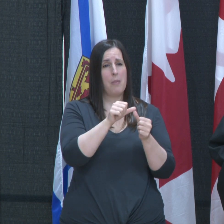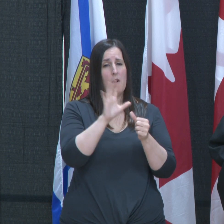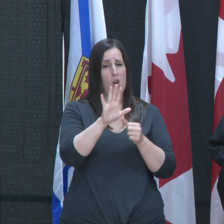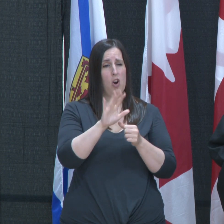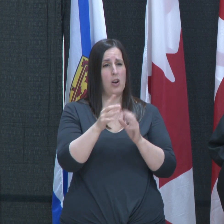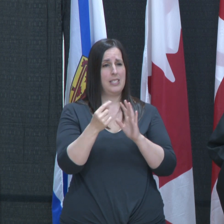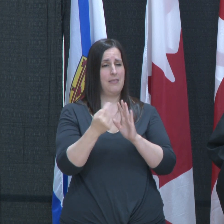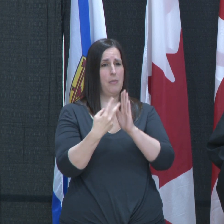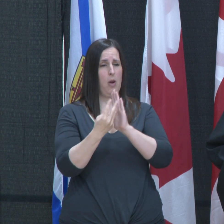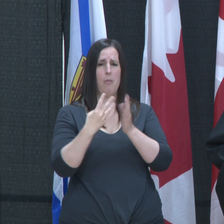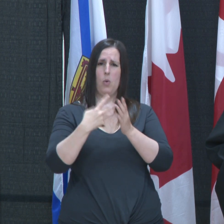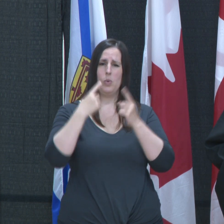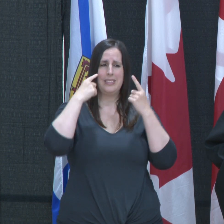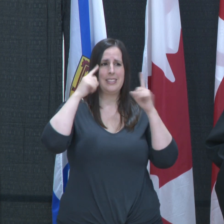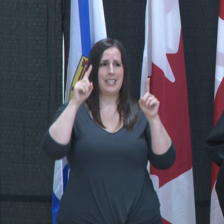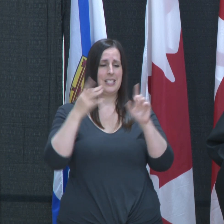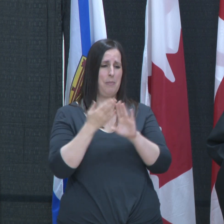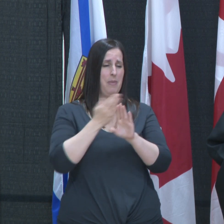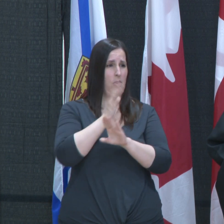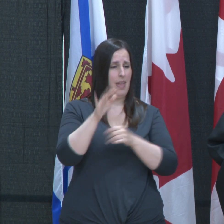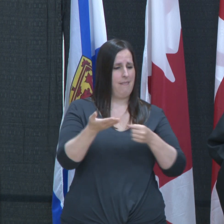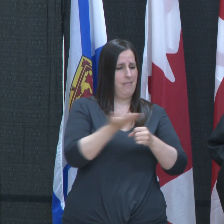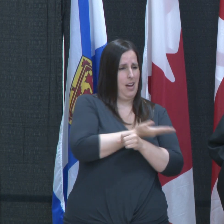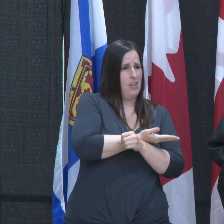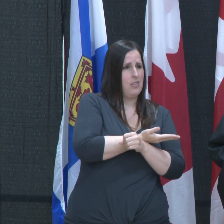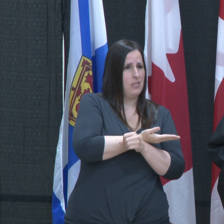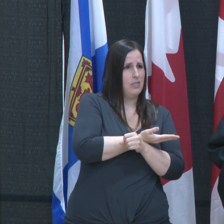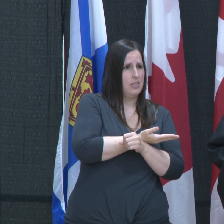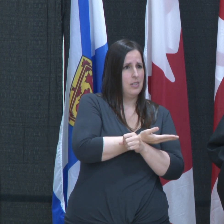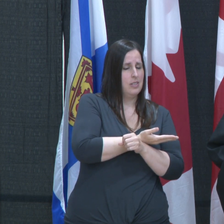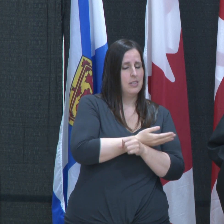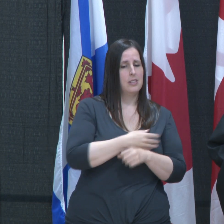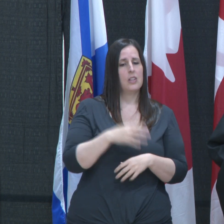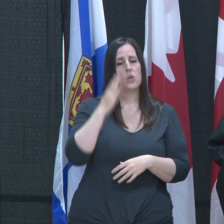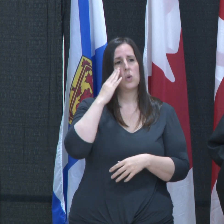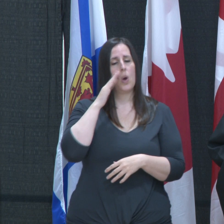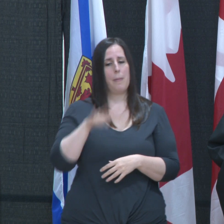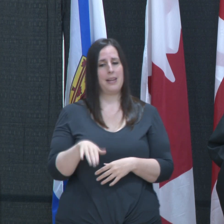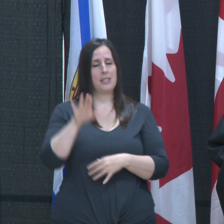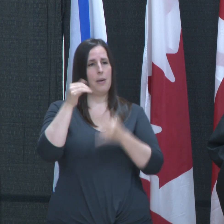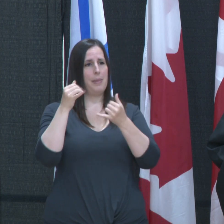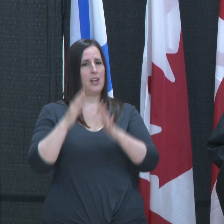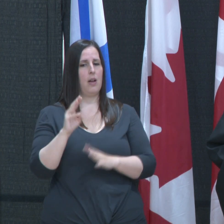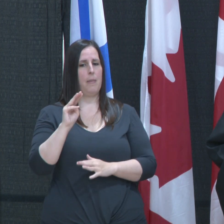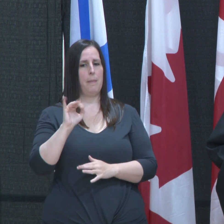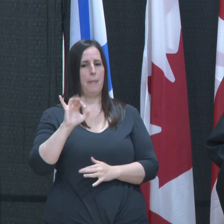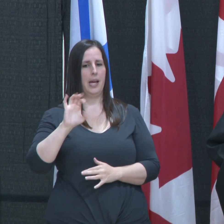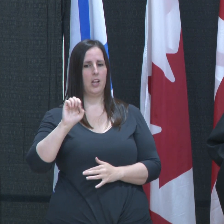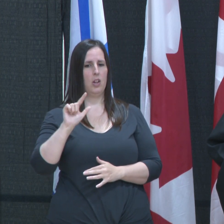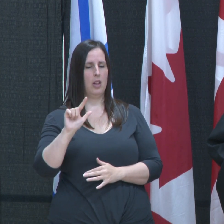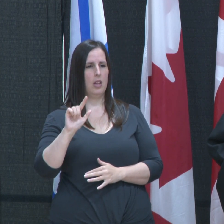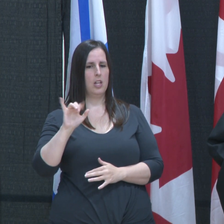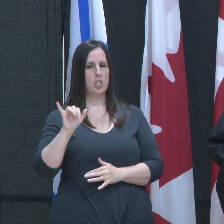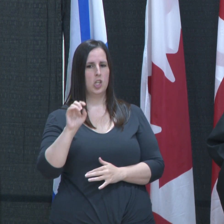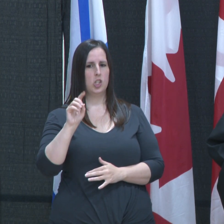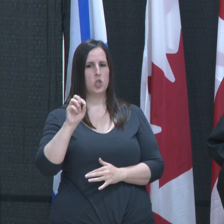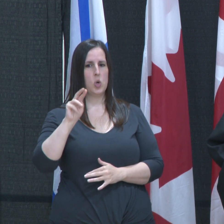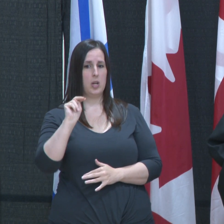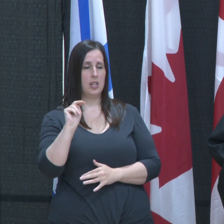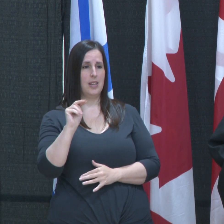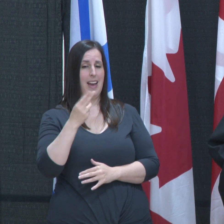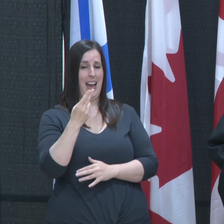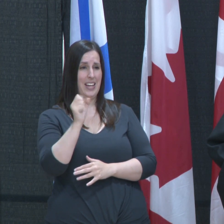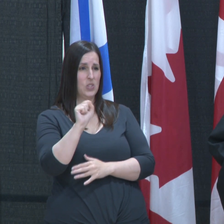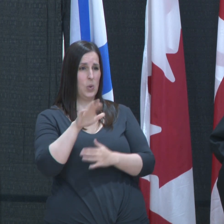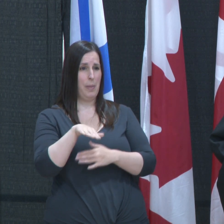in television. Michael Jordan didn't make his high school basketball team the first time he tried out, but after picking himself